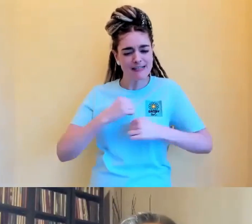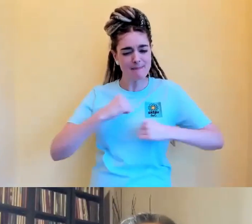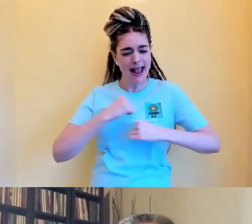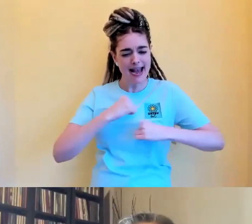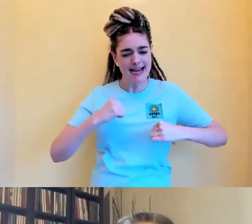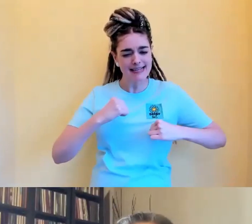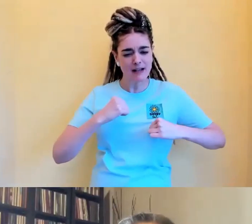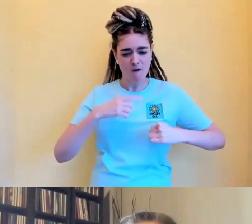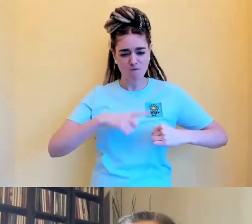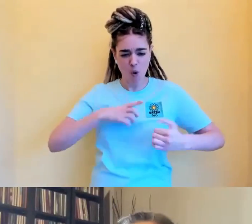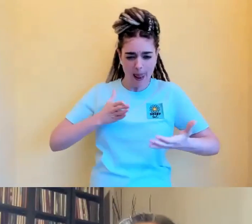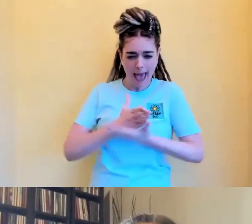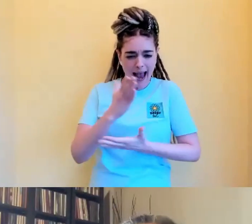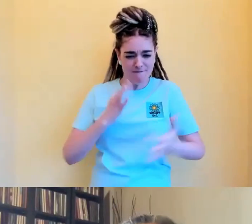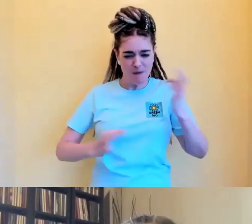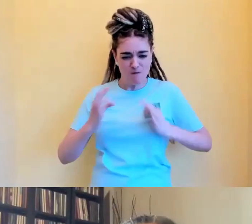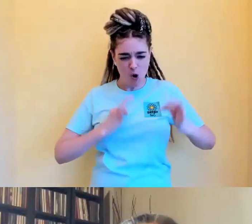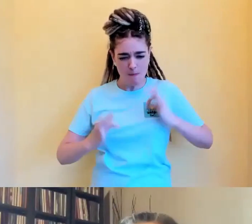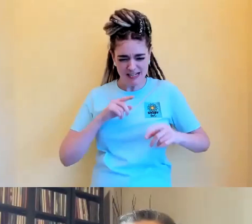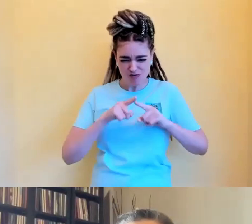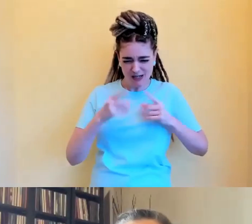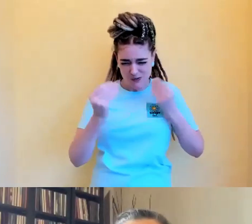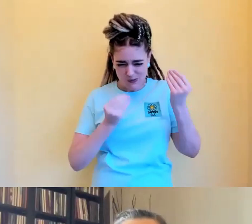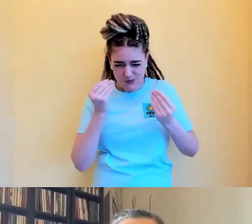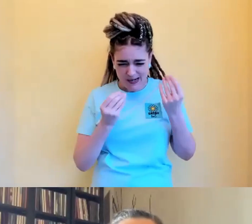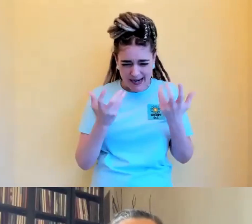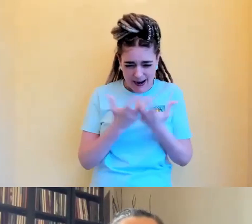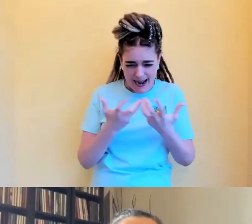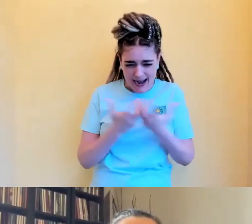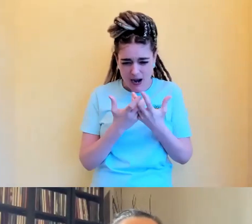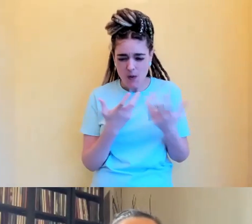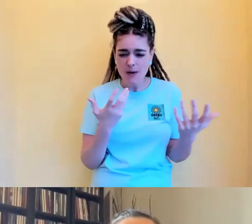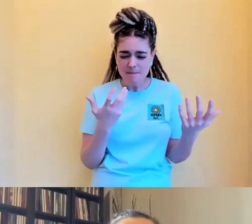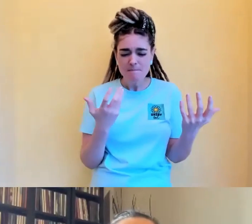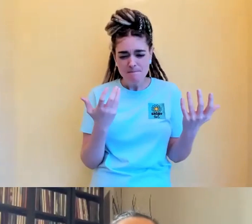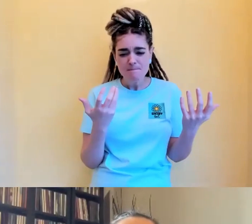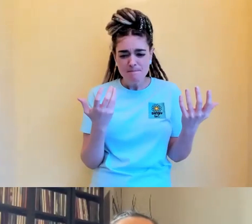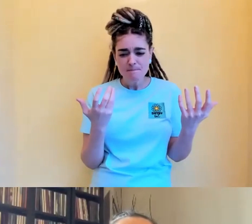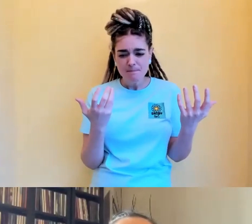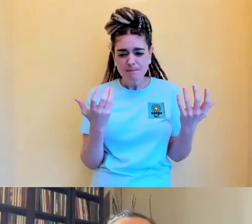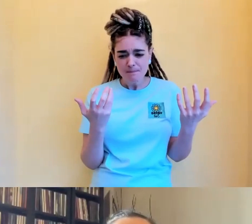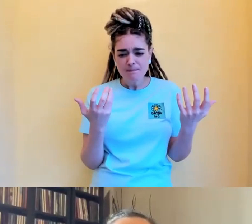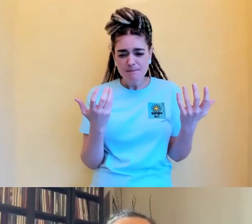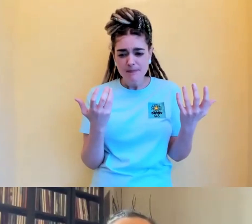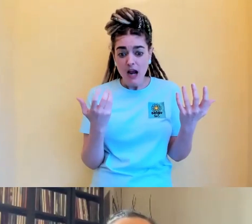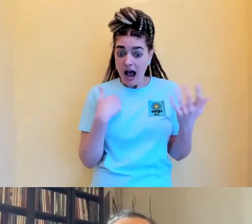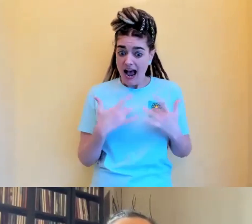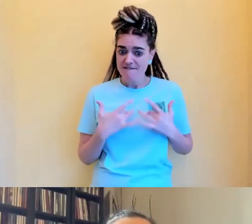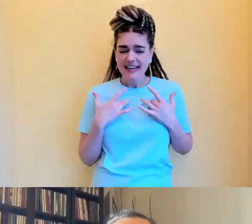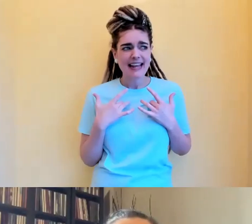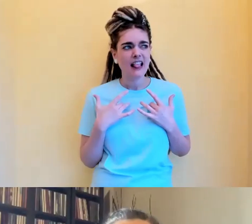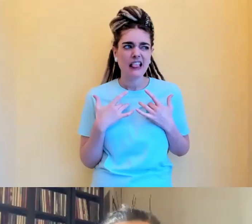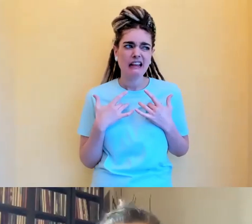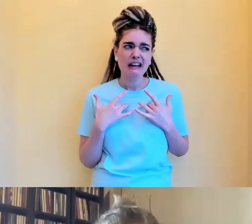live performances, or rather to dip a toe into live performances. While I really do feel that reluctance of going